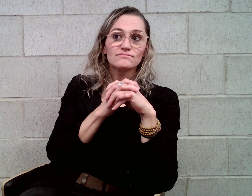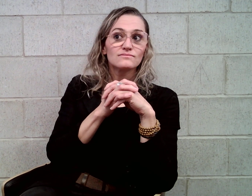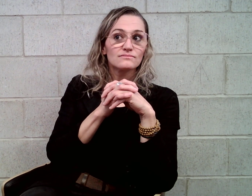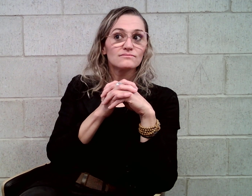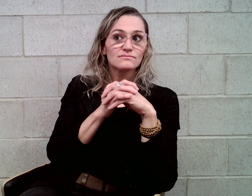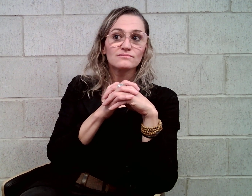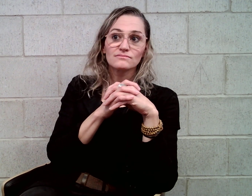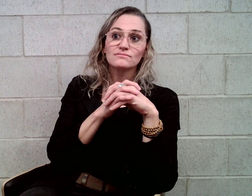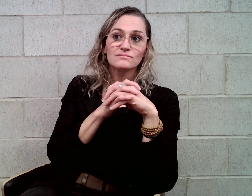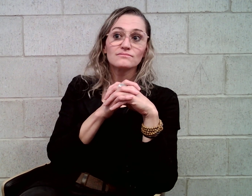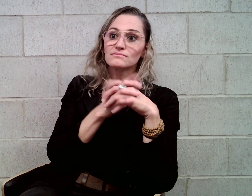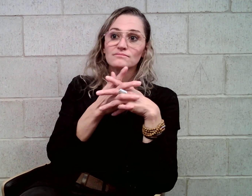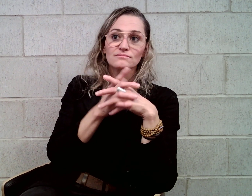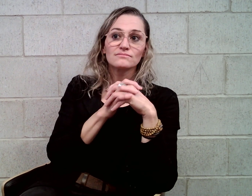that are just stunning. Yeah.